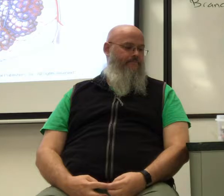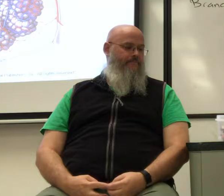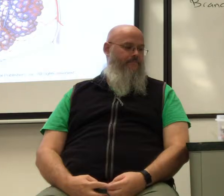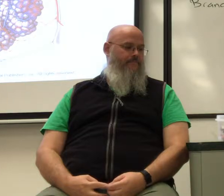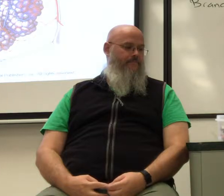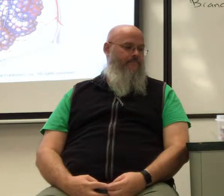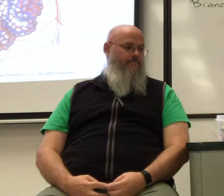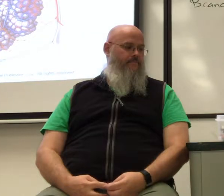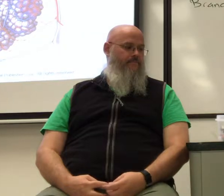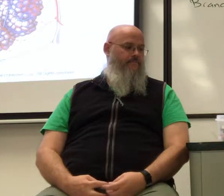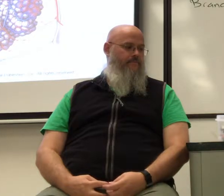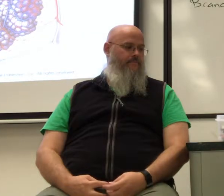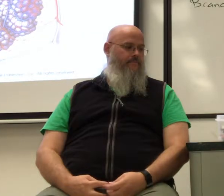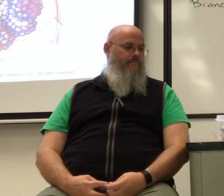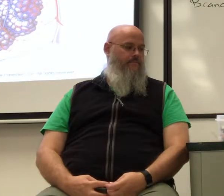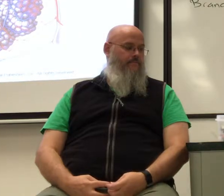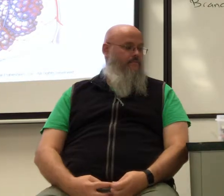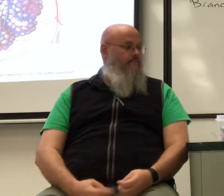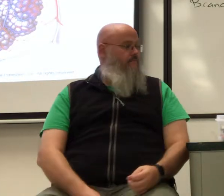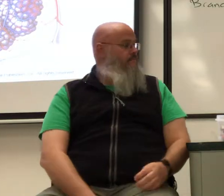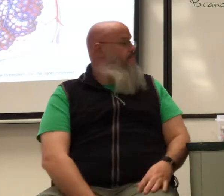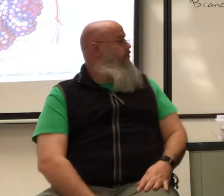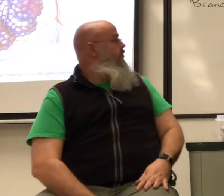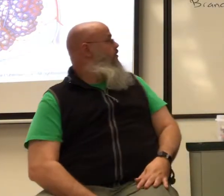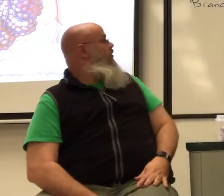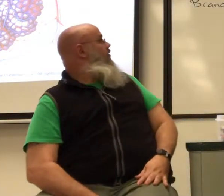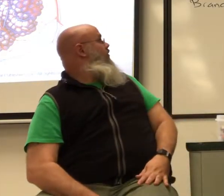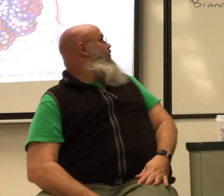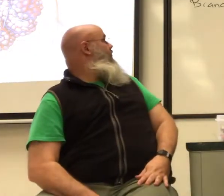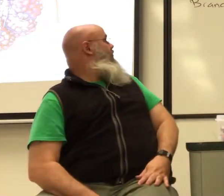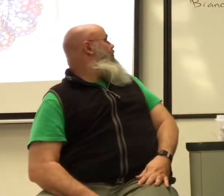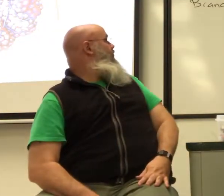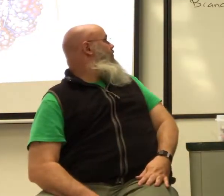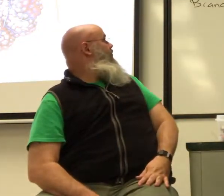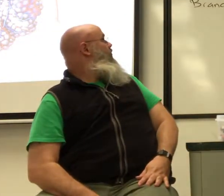Branch of whole.